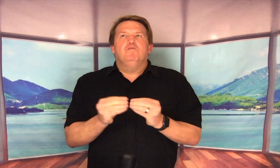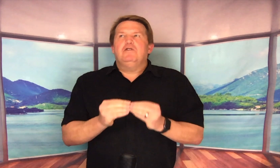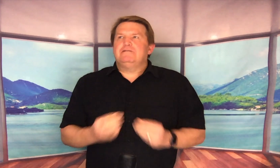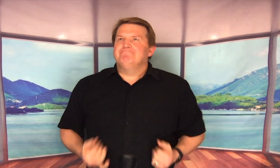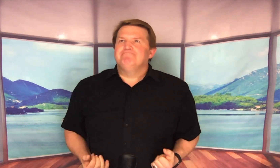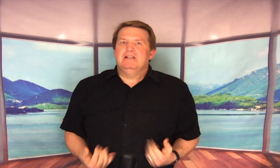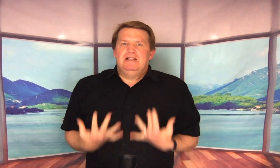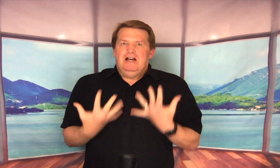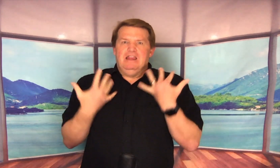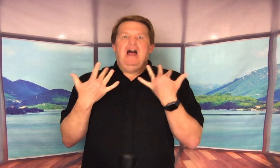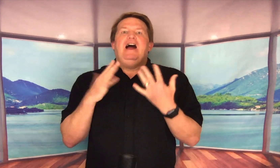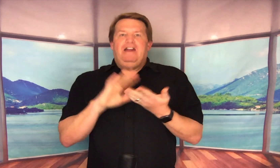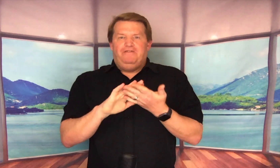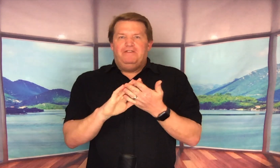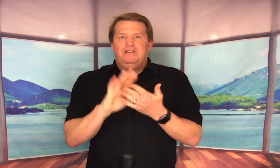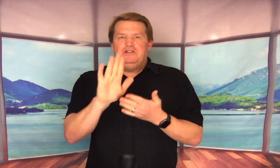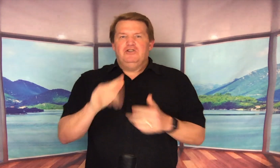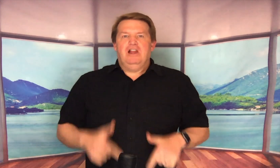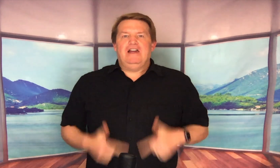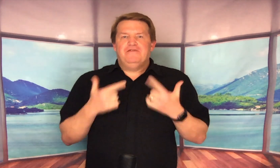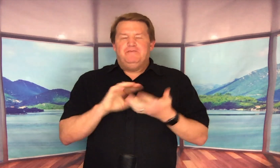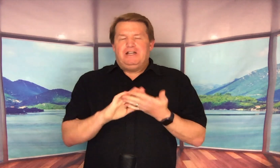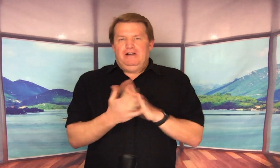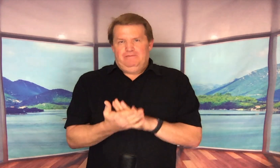more alive your life becomes.